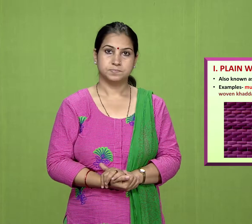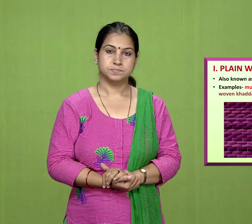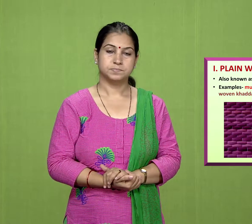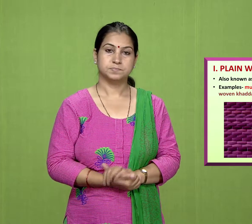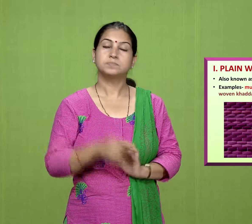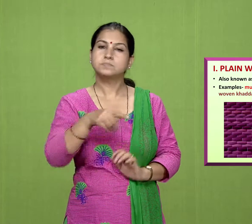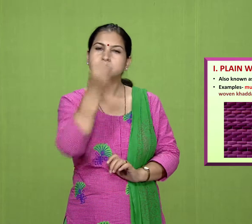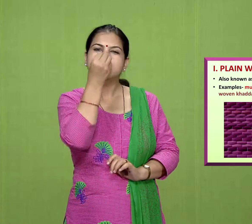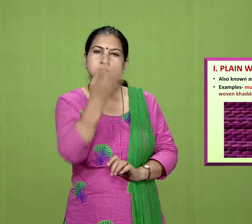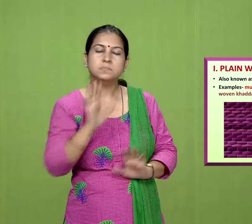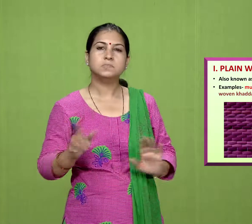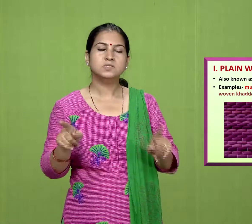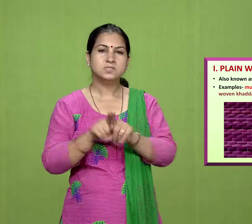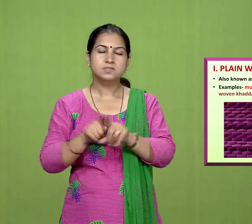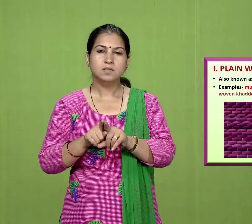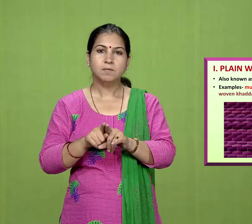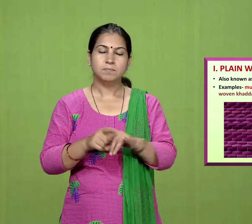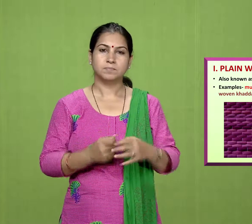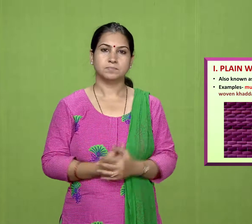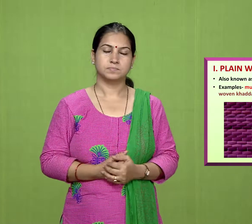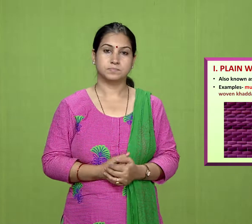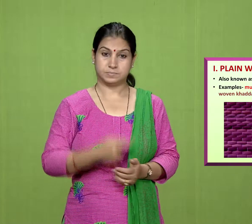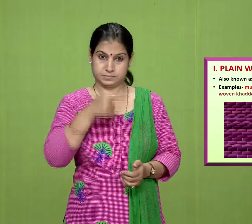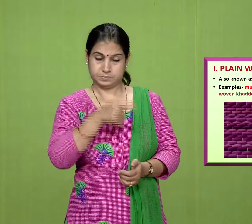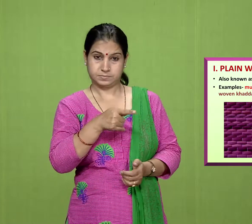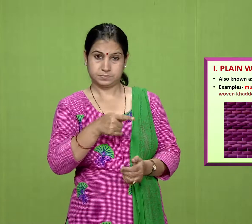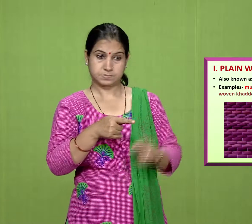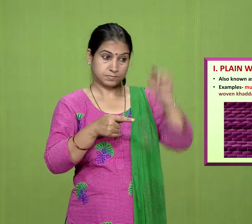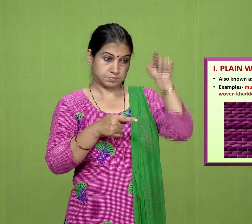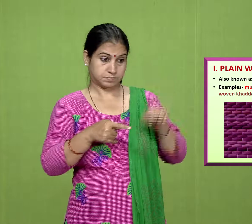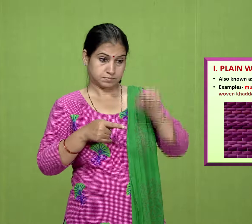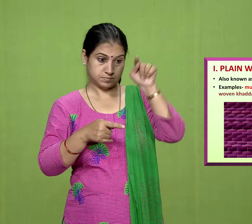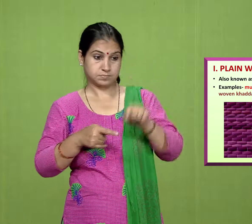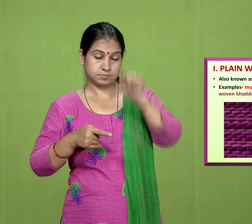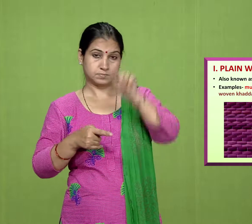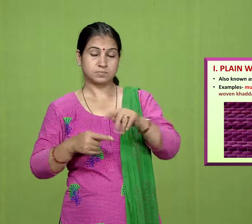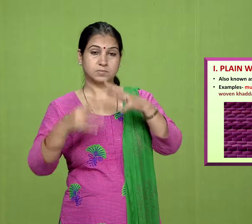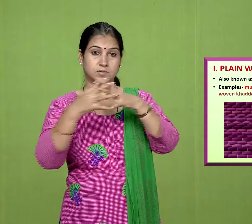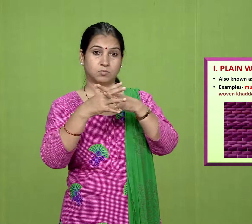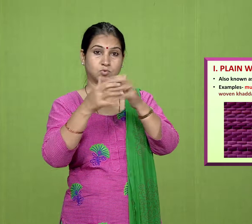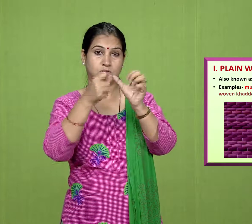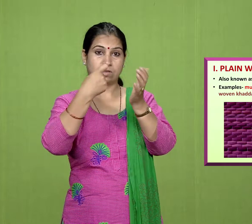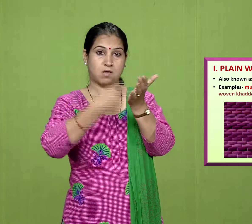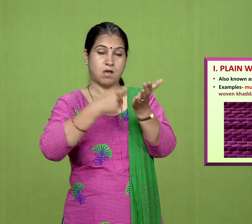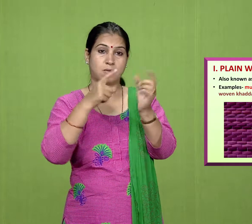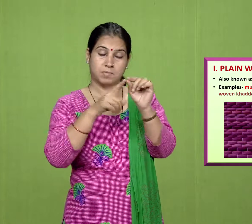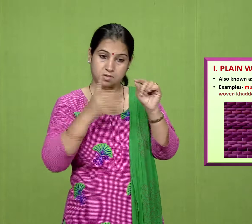It is very similar to the kind as these are the warp yarns and this is the weft yarn which is